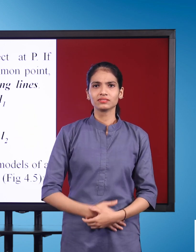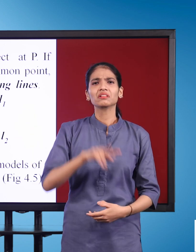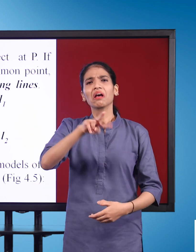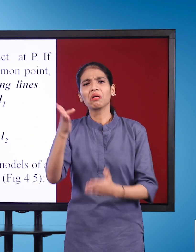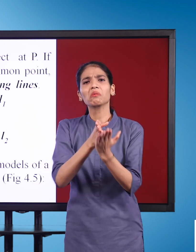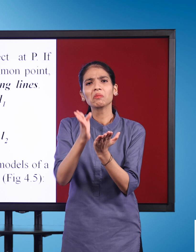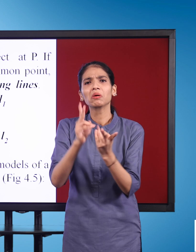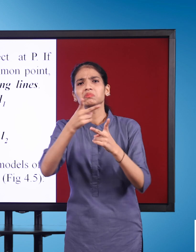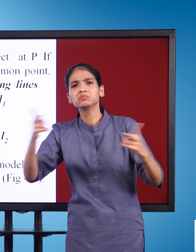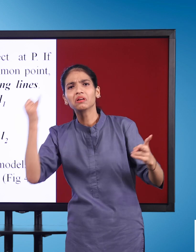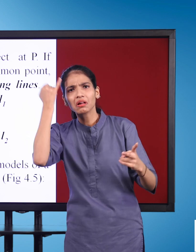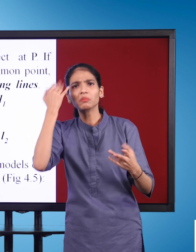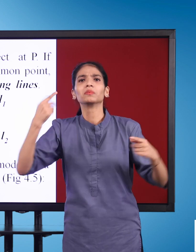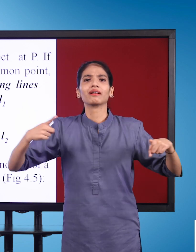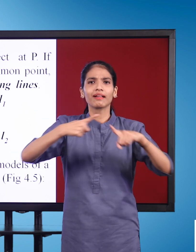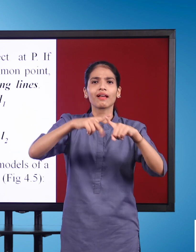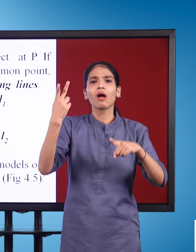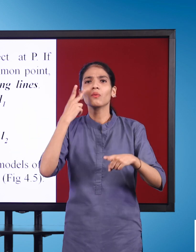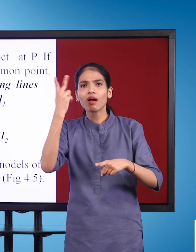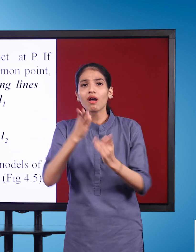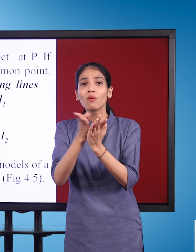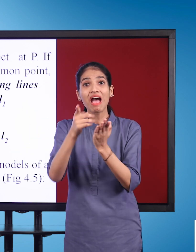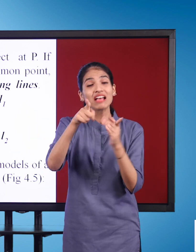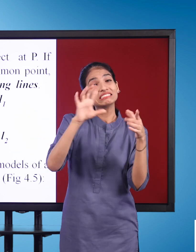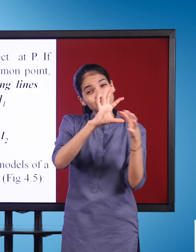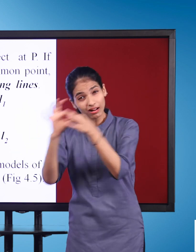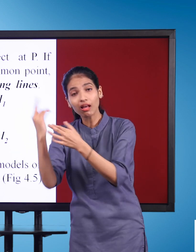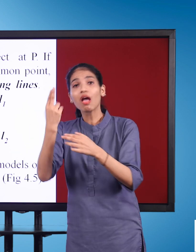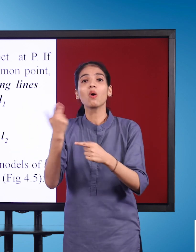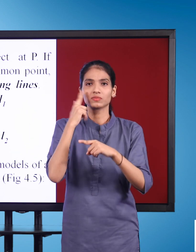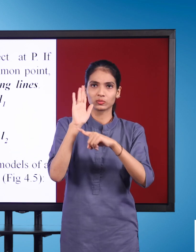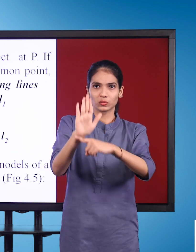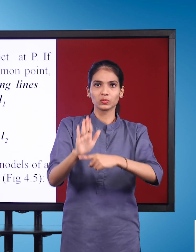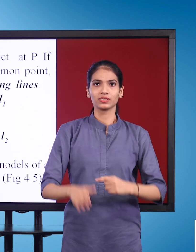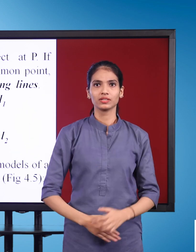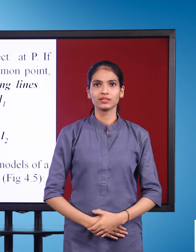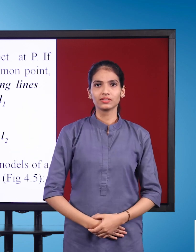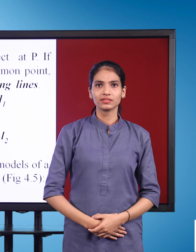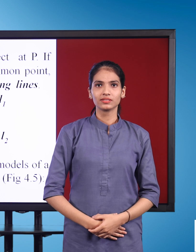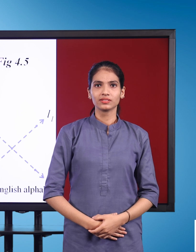The following are some models of a pair of intersecting lines. Figure 4.5.